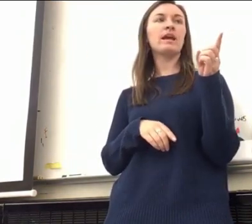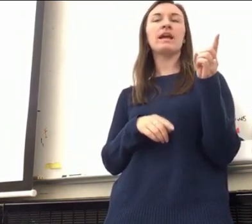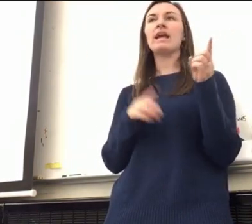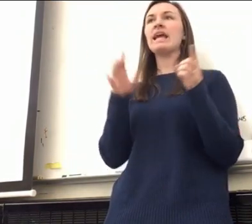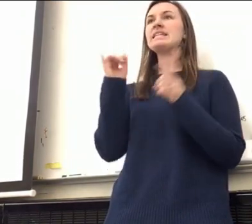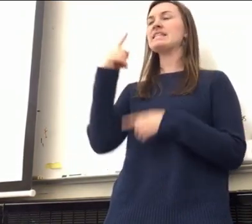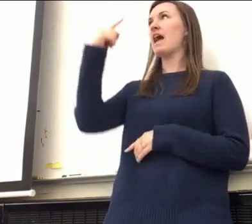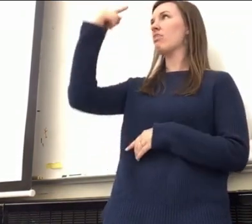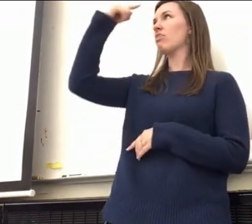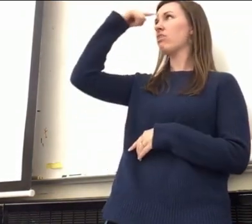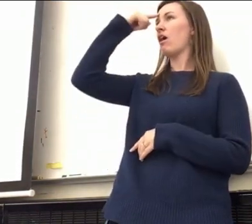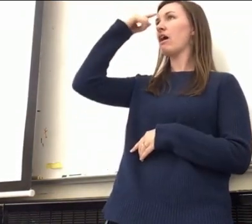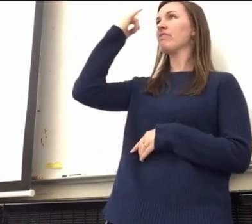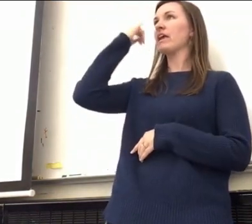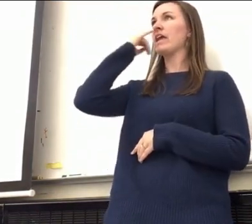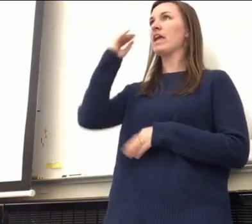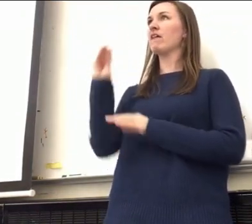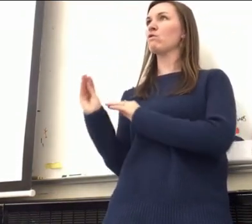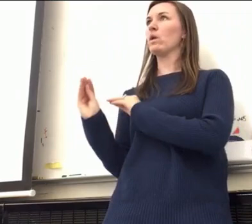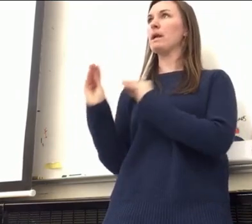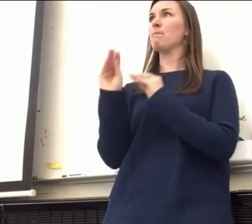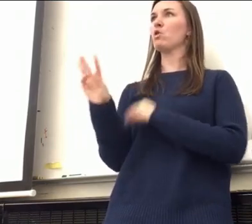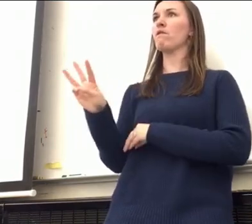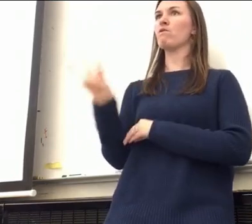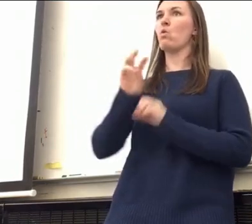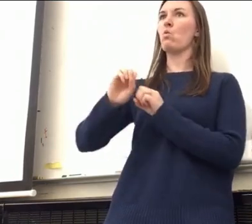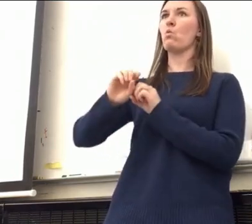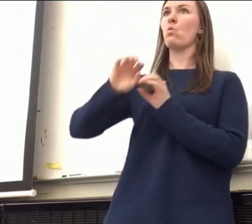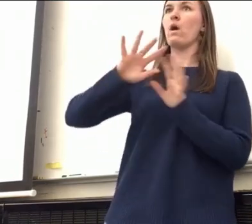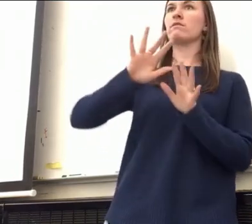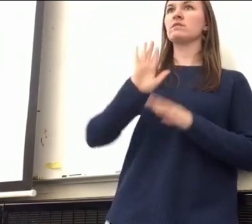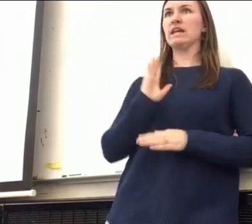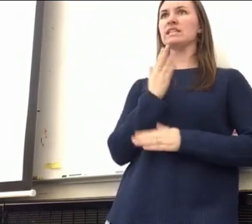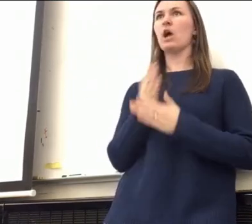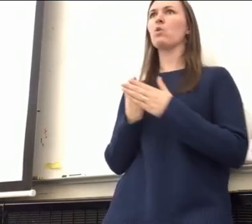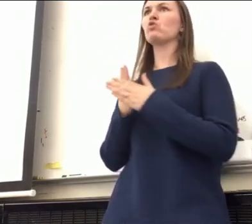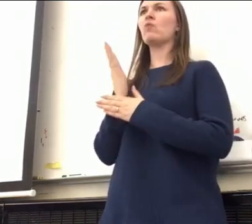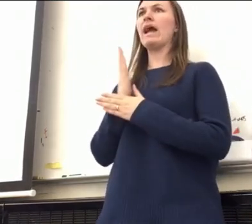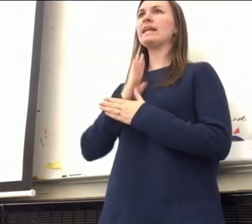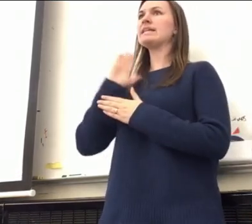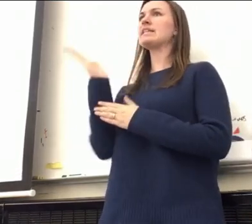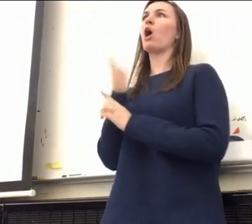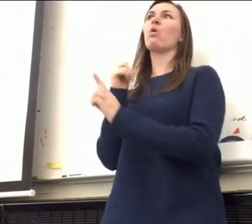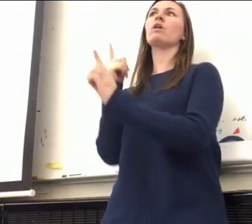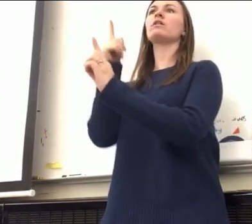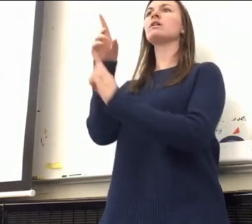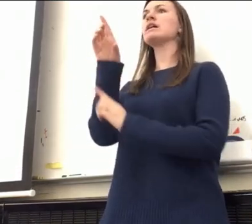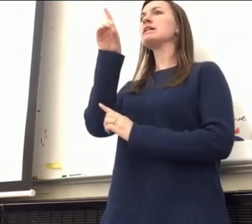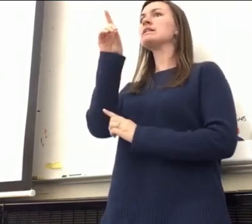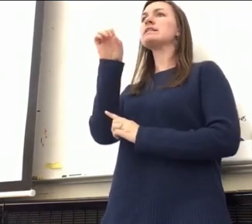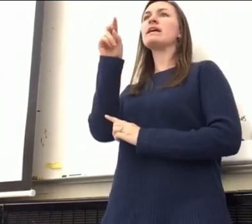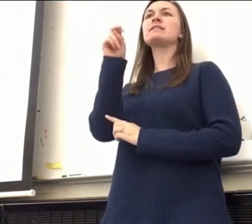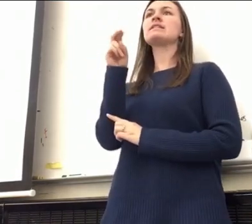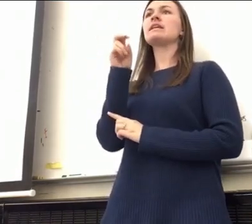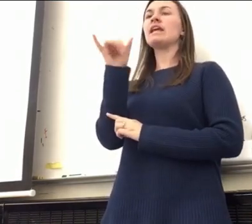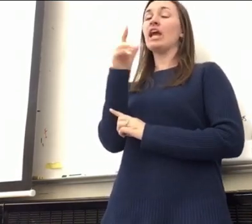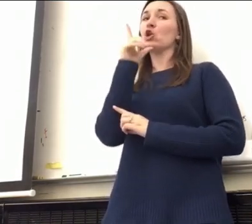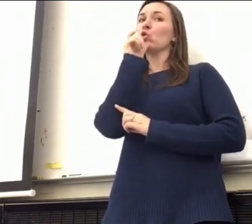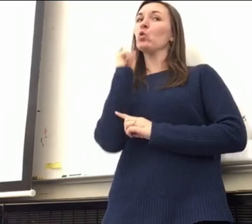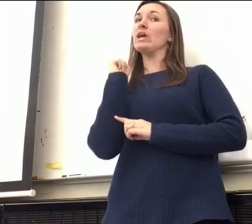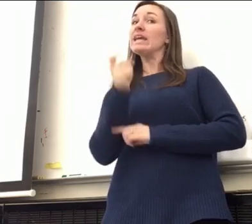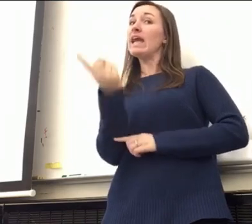thought that moving westward in America was people's right/destiny. And who gave them the right and the